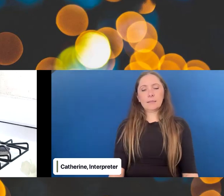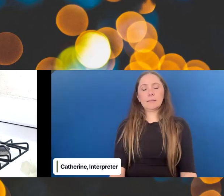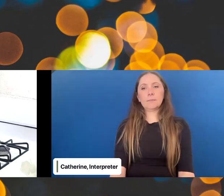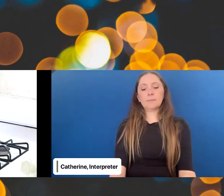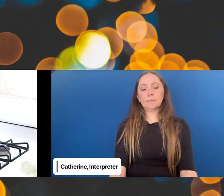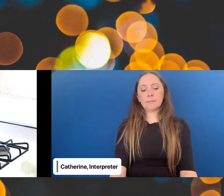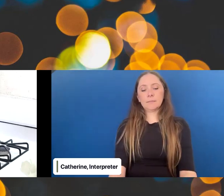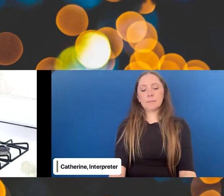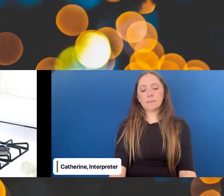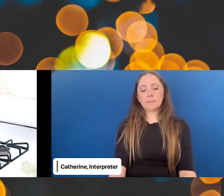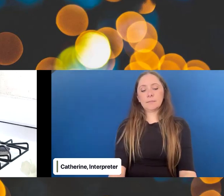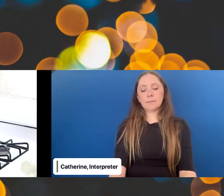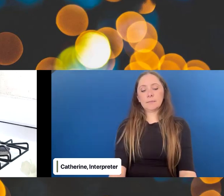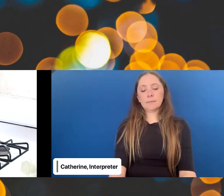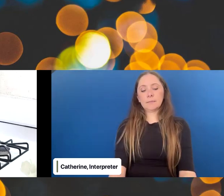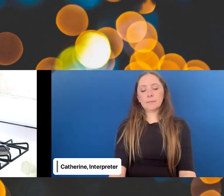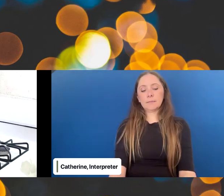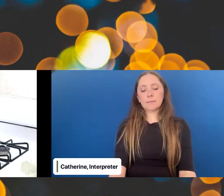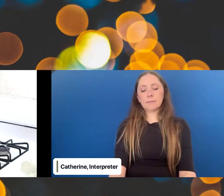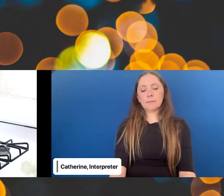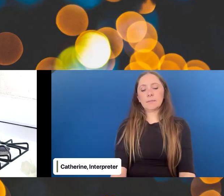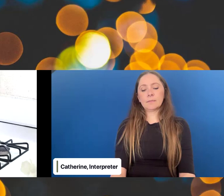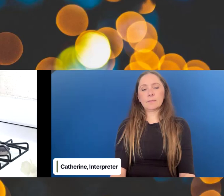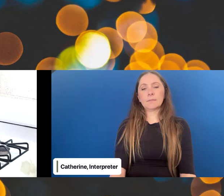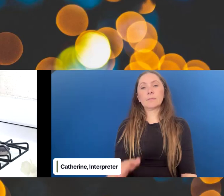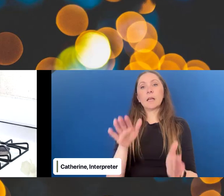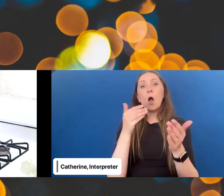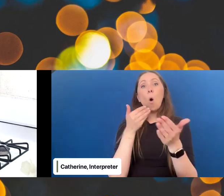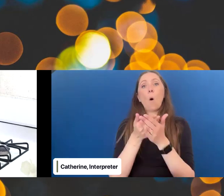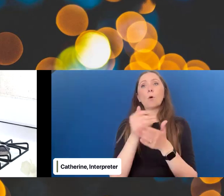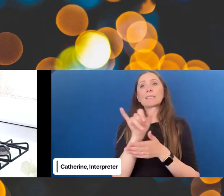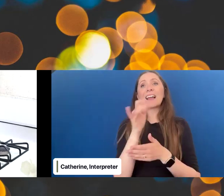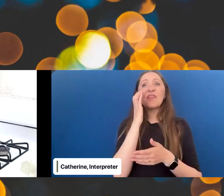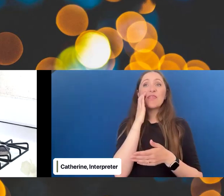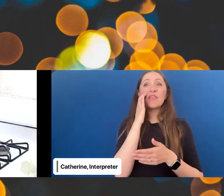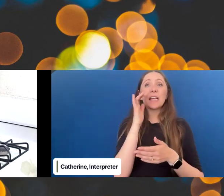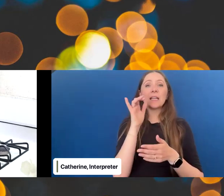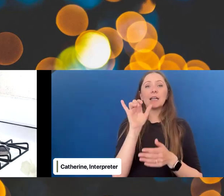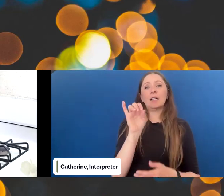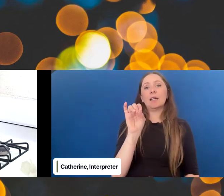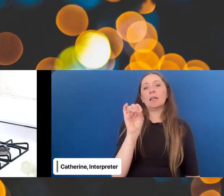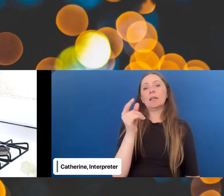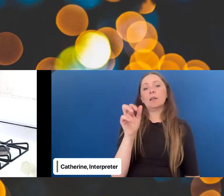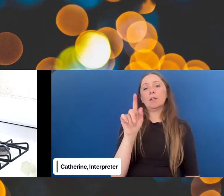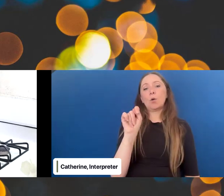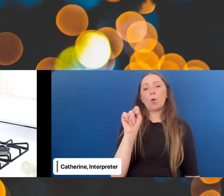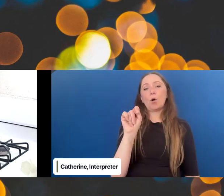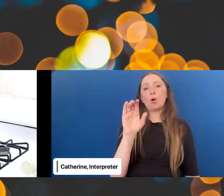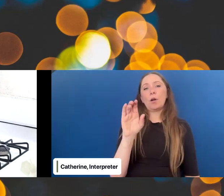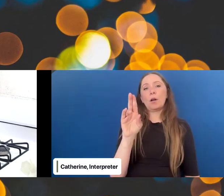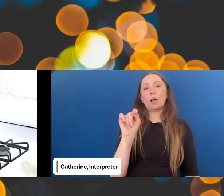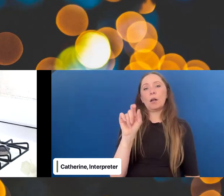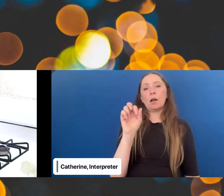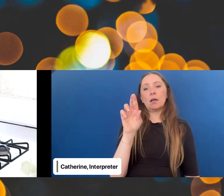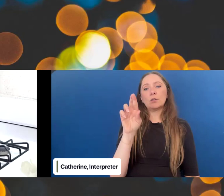And it's going to start forming like a thick yogurt, almost like a, yeah, it's basically a custard. Just keep whisking